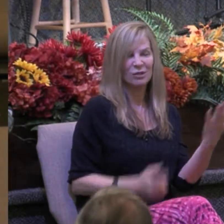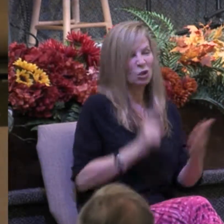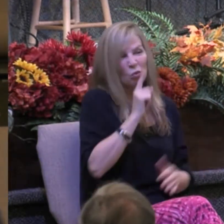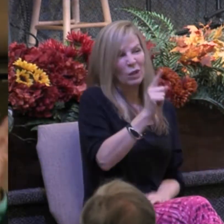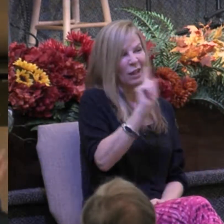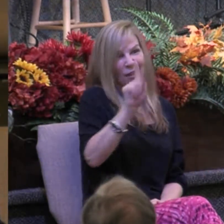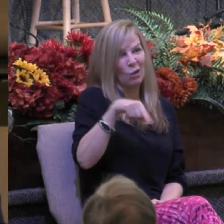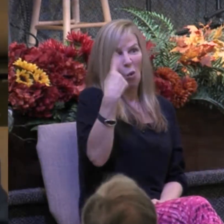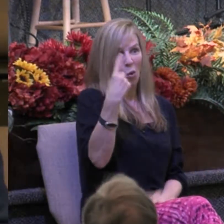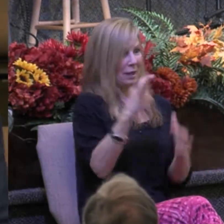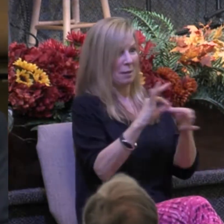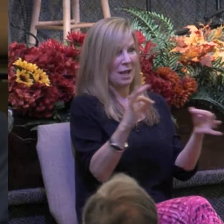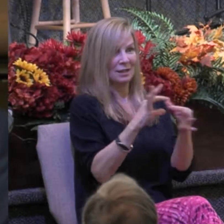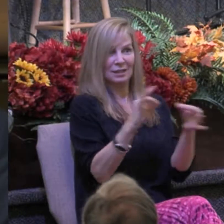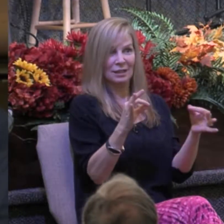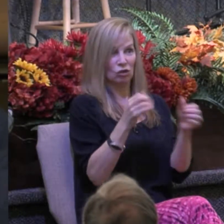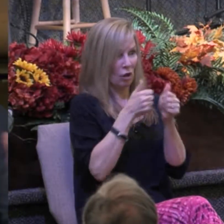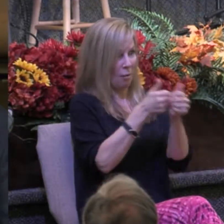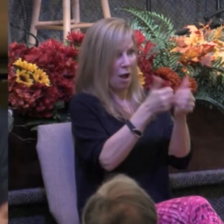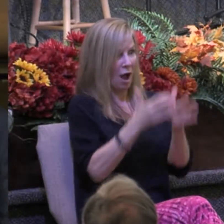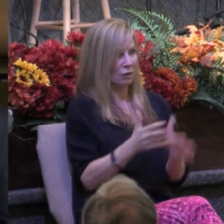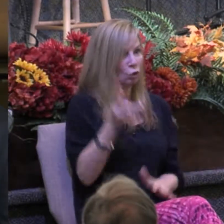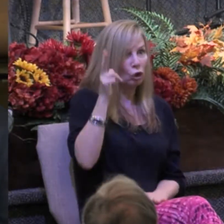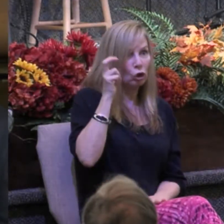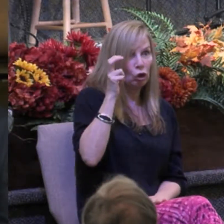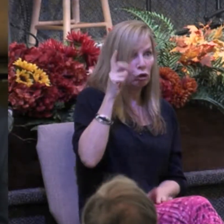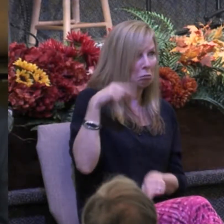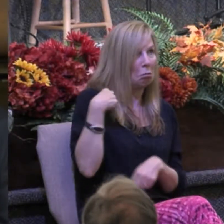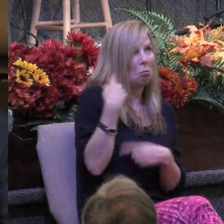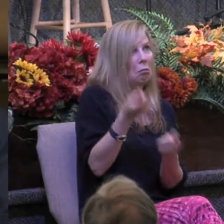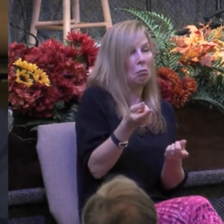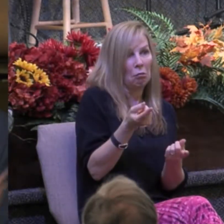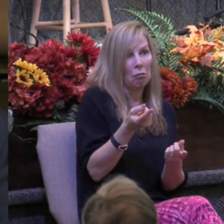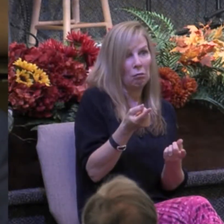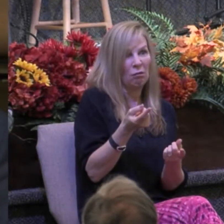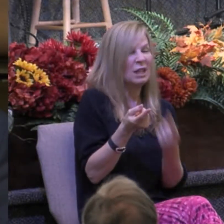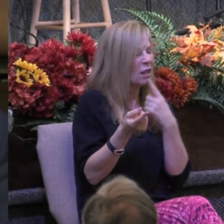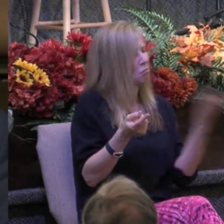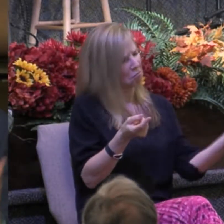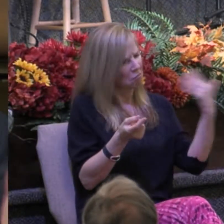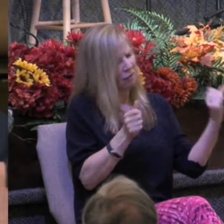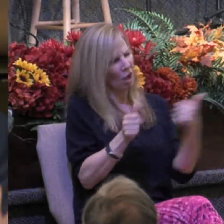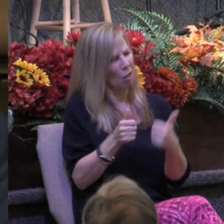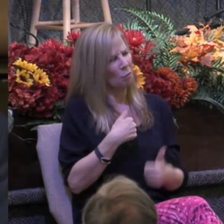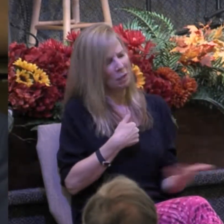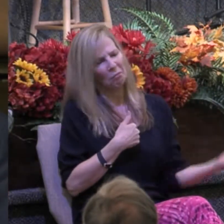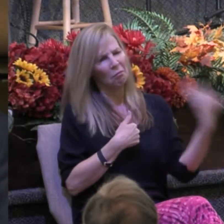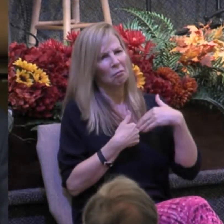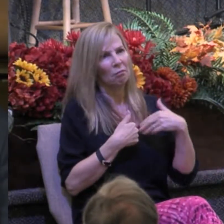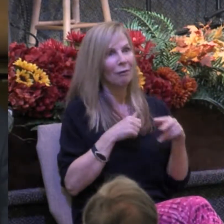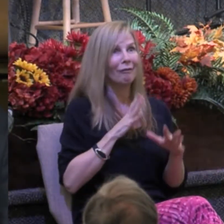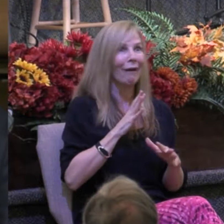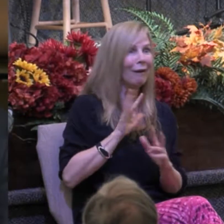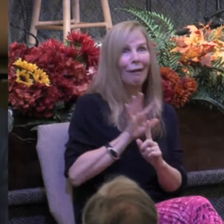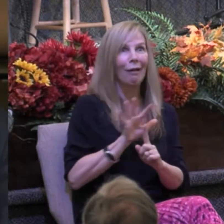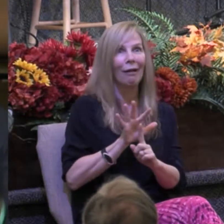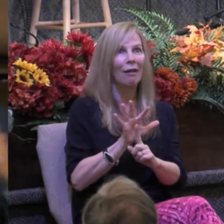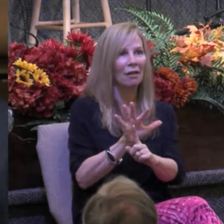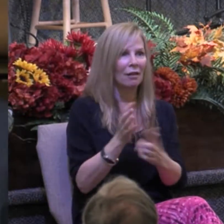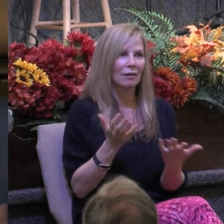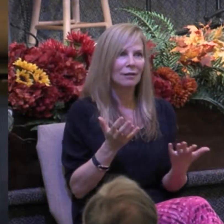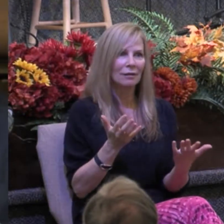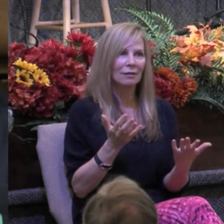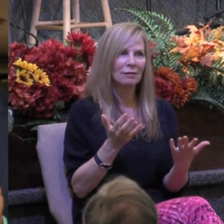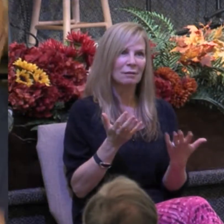the only message that the apostles had really heard Jesus give was, follow me, follow me. And he